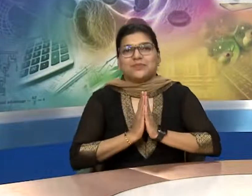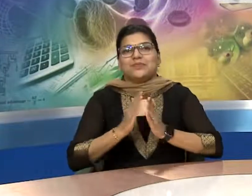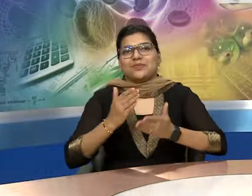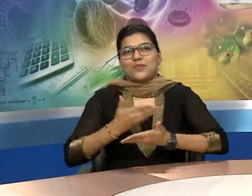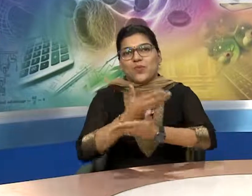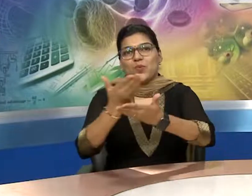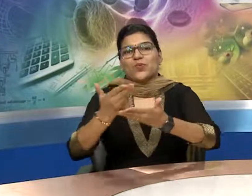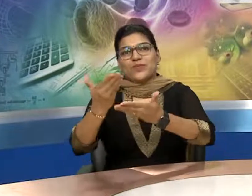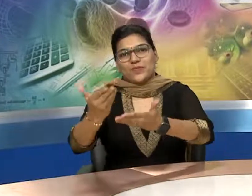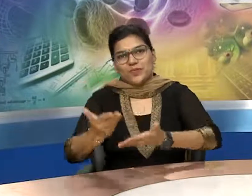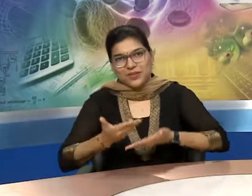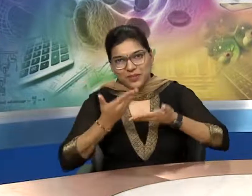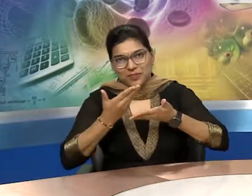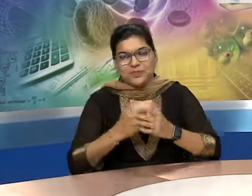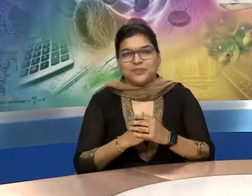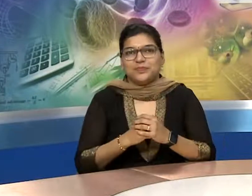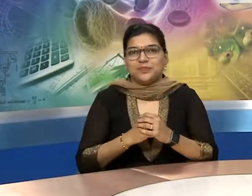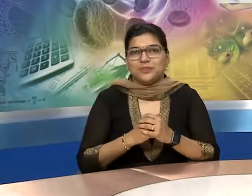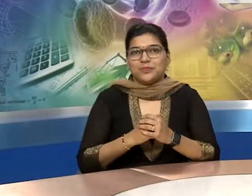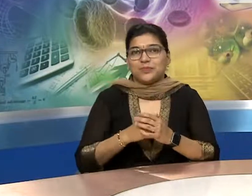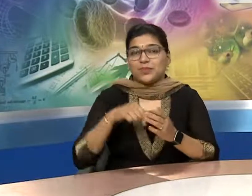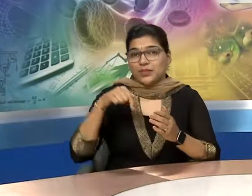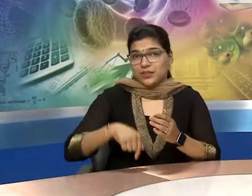Namaskar. Welcome you all.